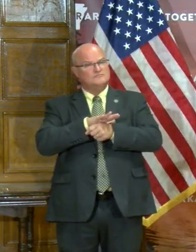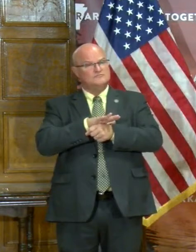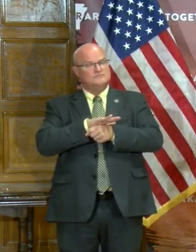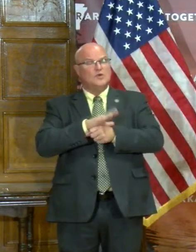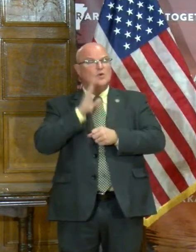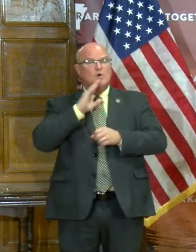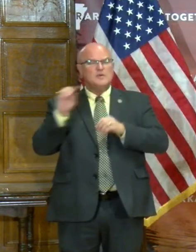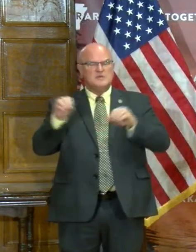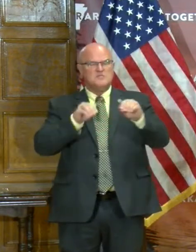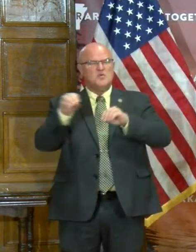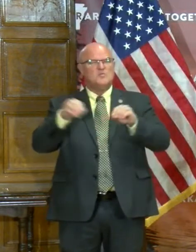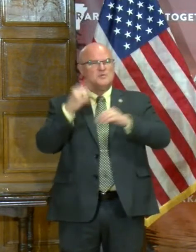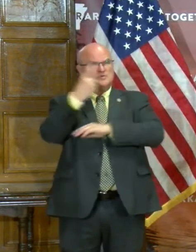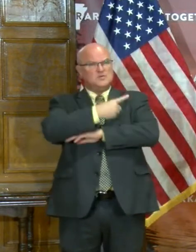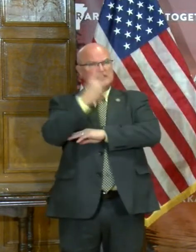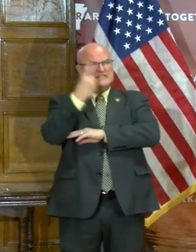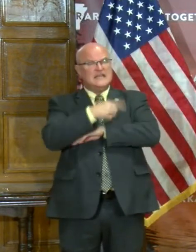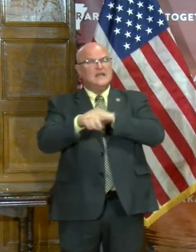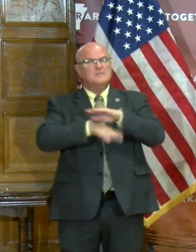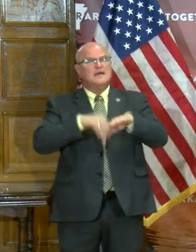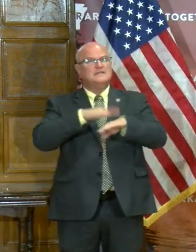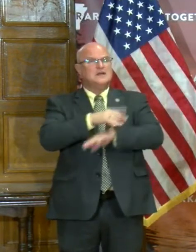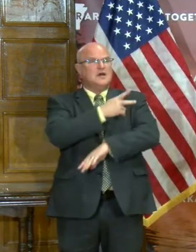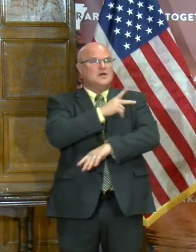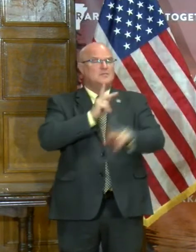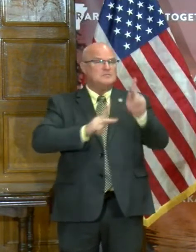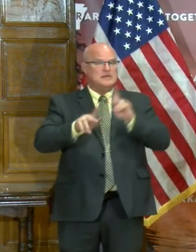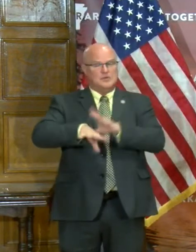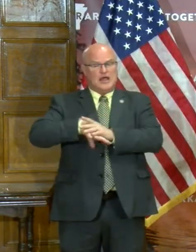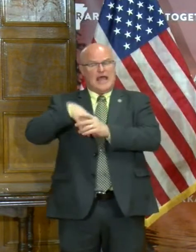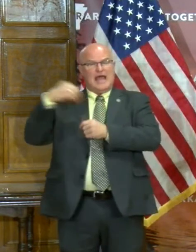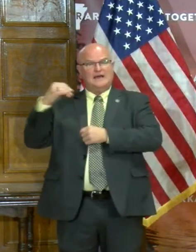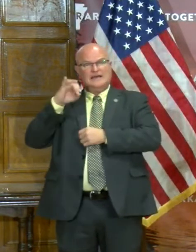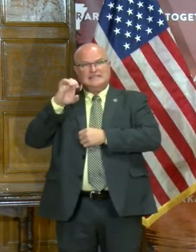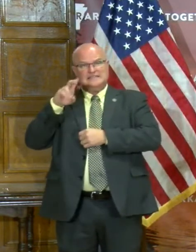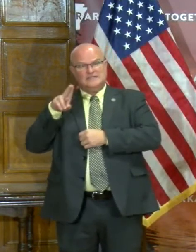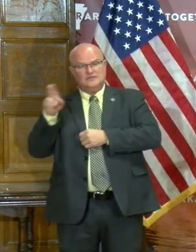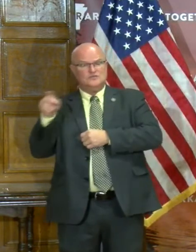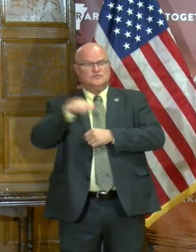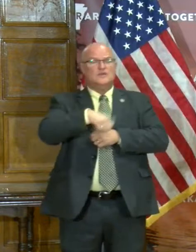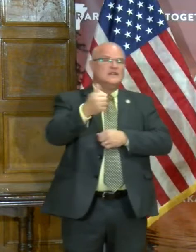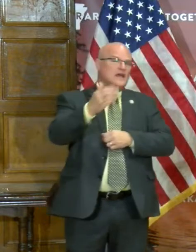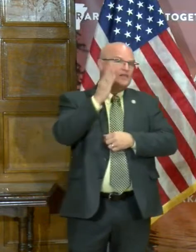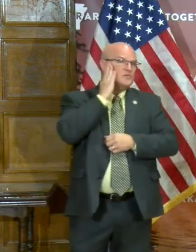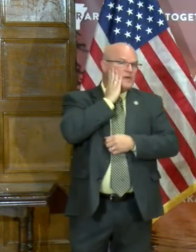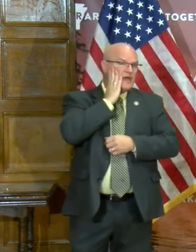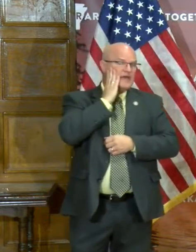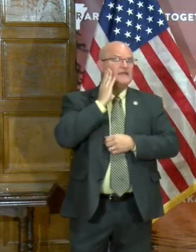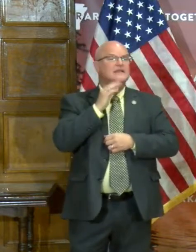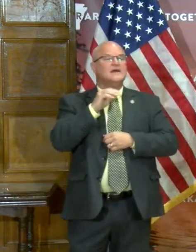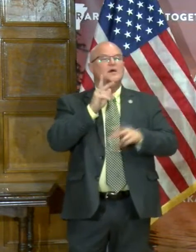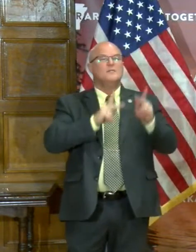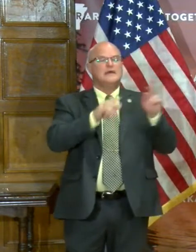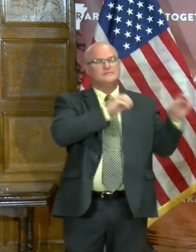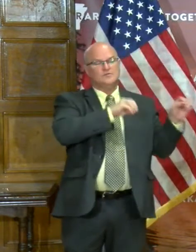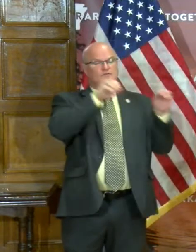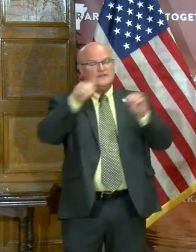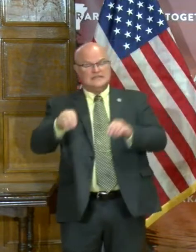there's going to be movement during the day based on patients moving out of critical care into another bed. There will be patients moving into